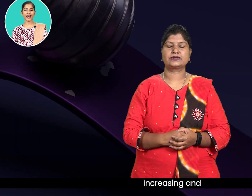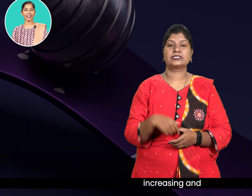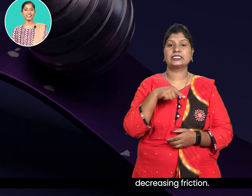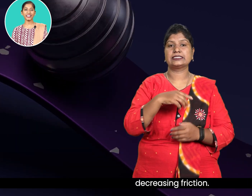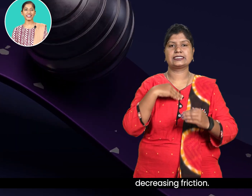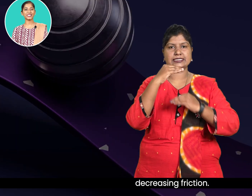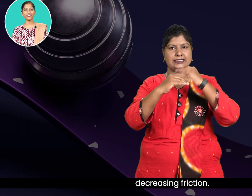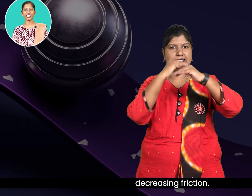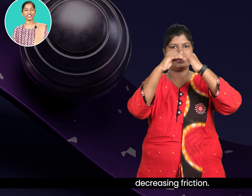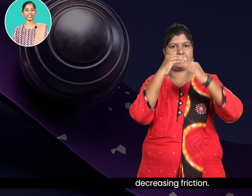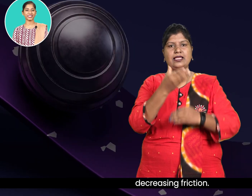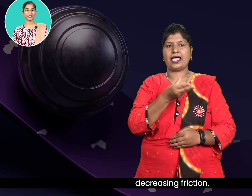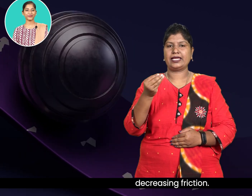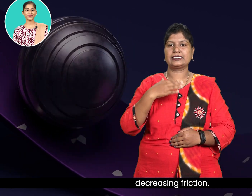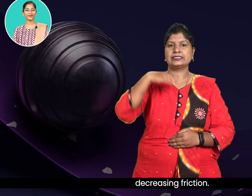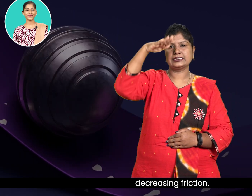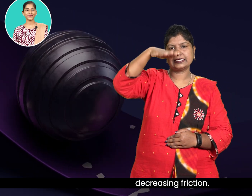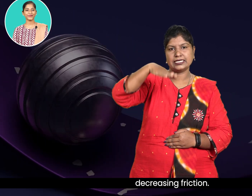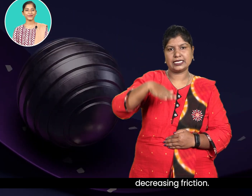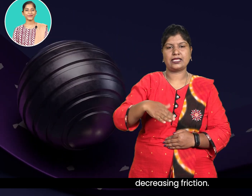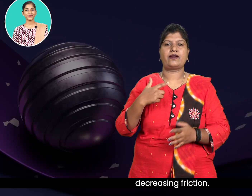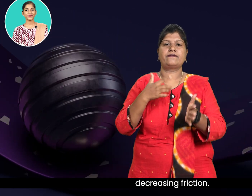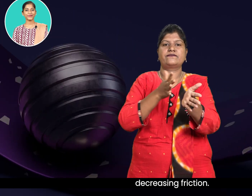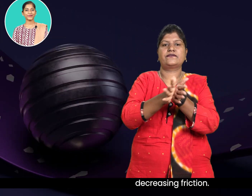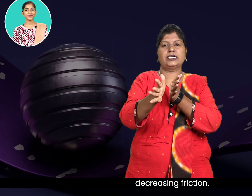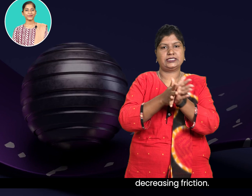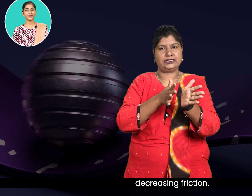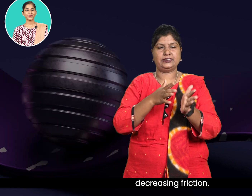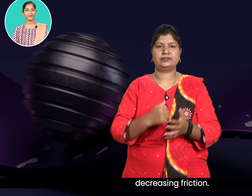Increasing and decreasing friction.